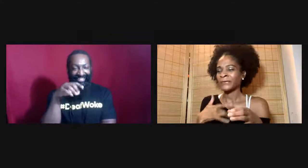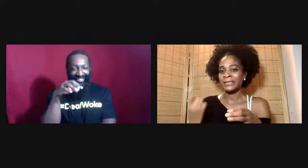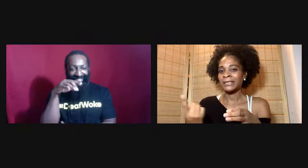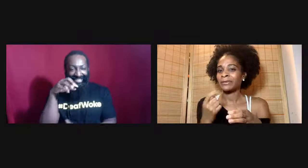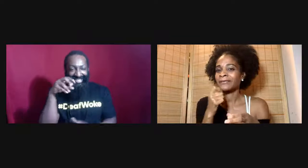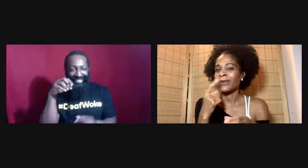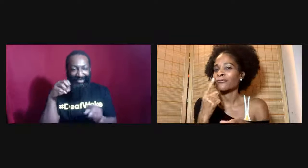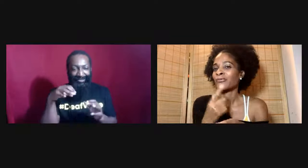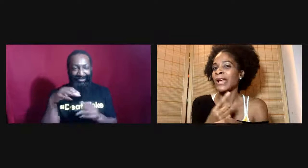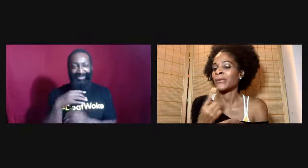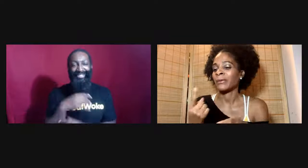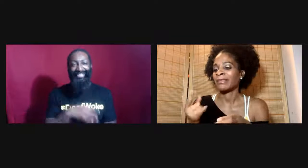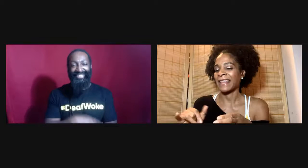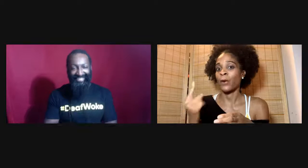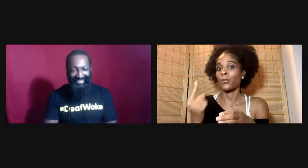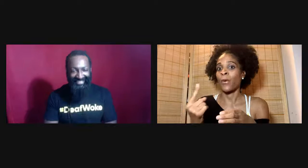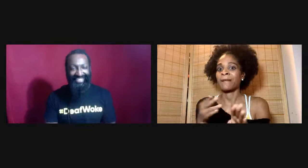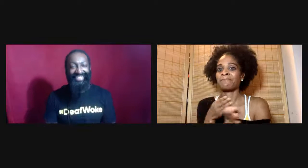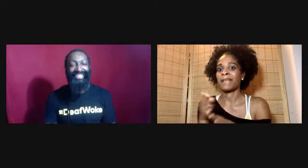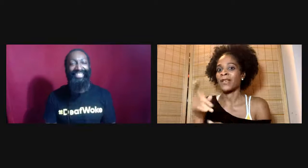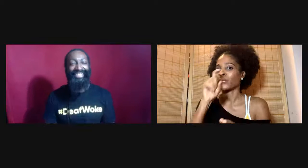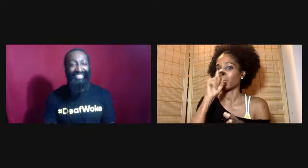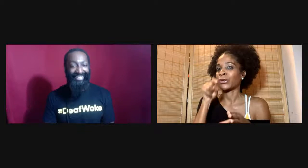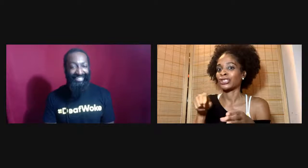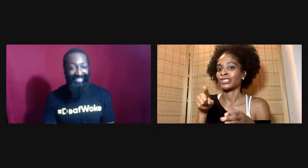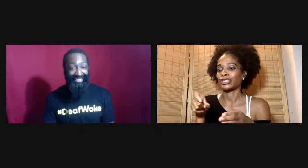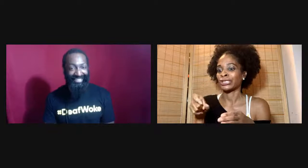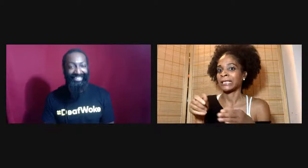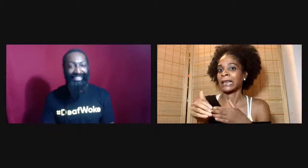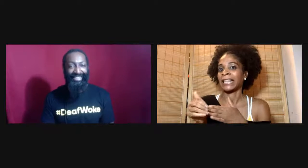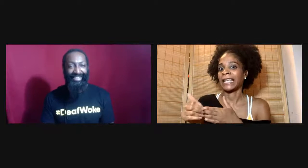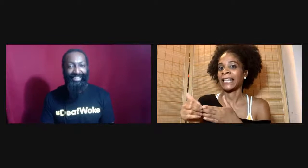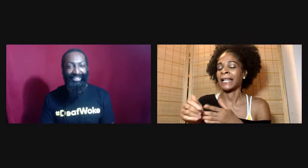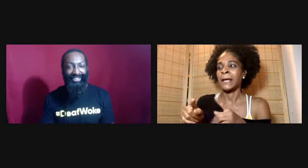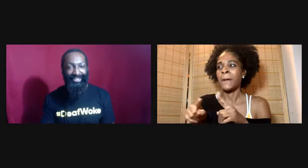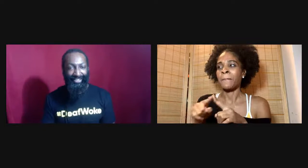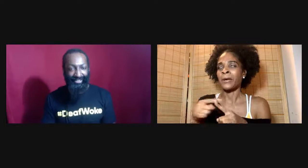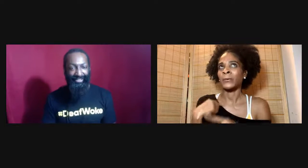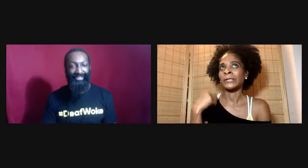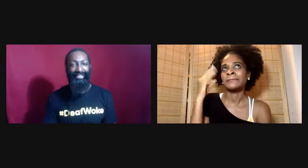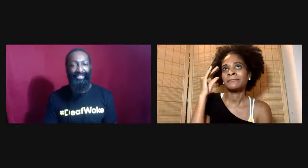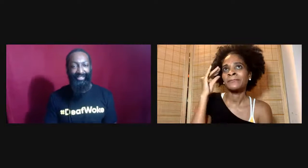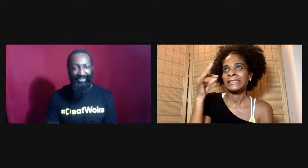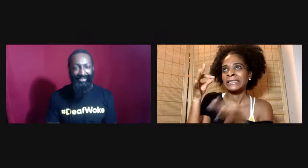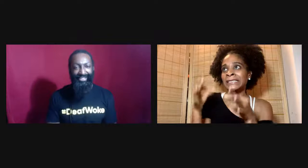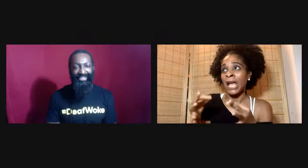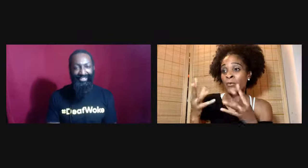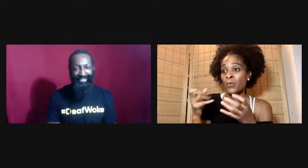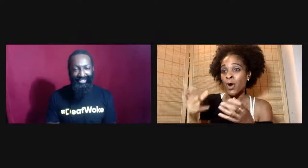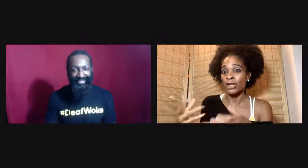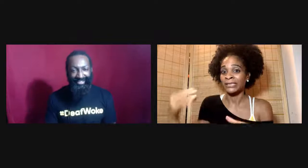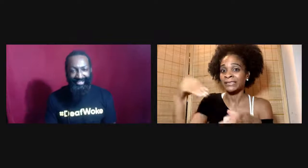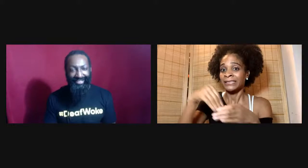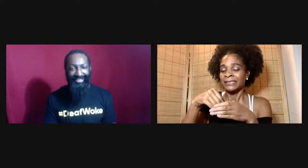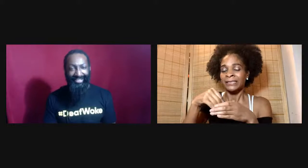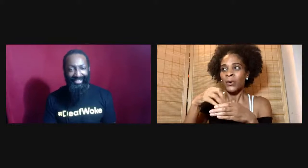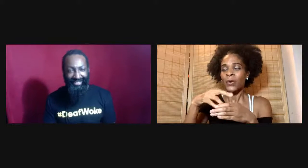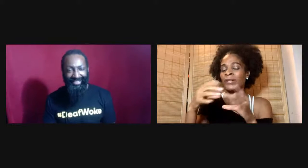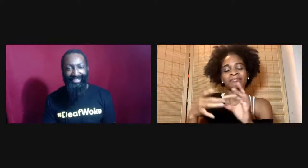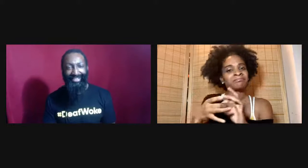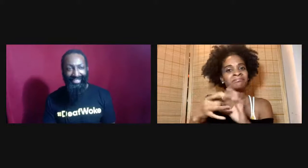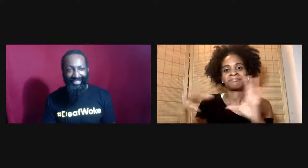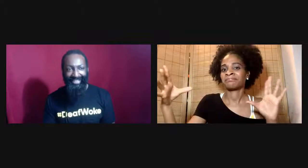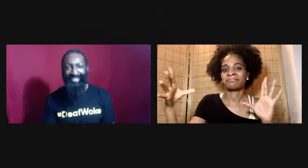are, you know, they're making their potions, that kind of thing. And so, you know, these women